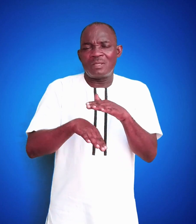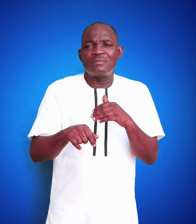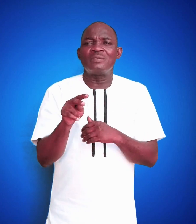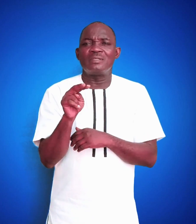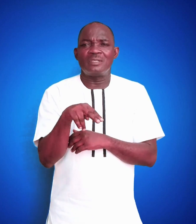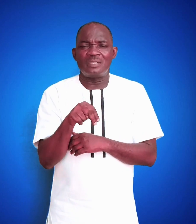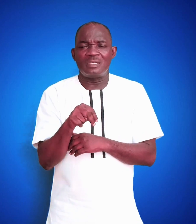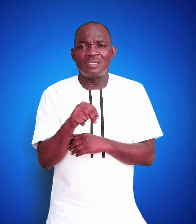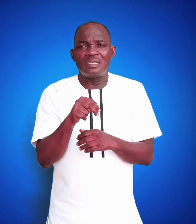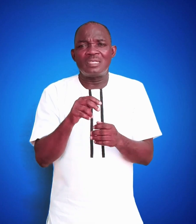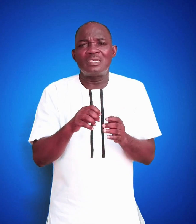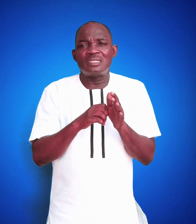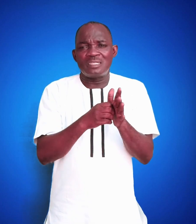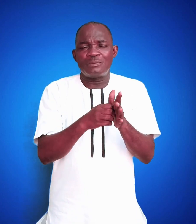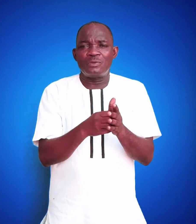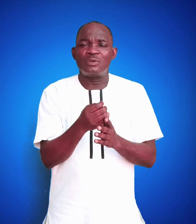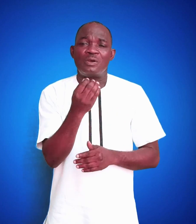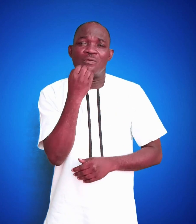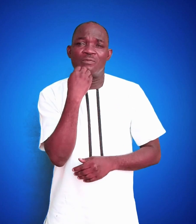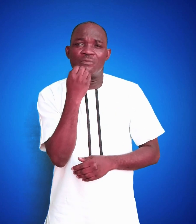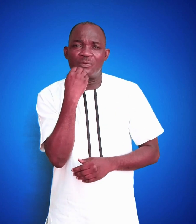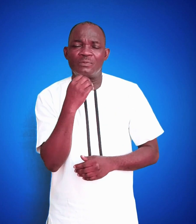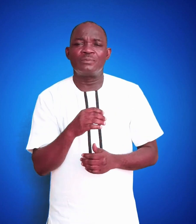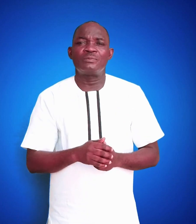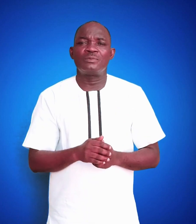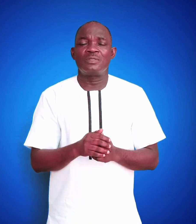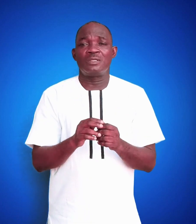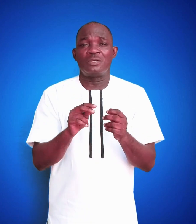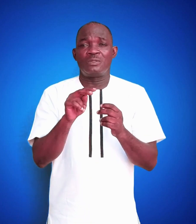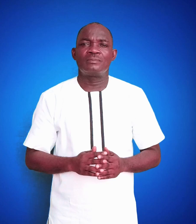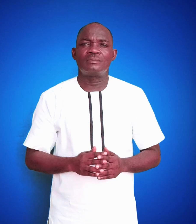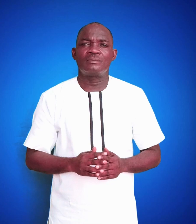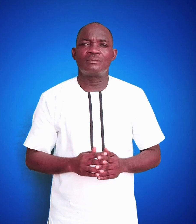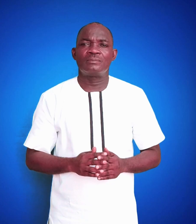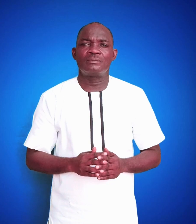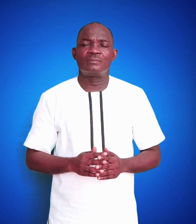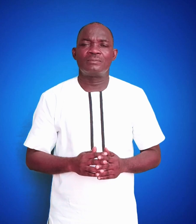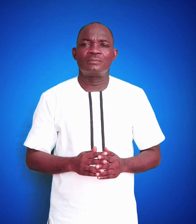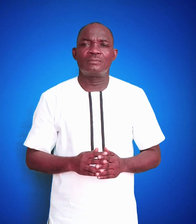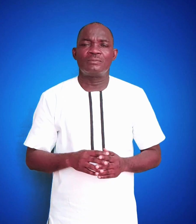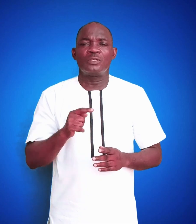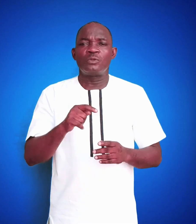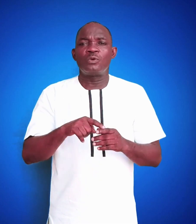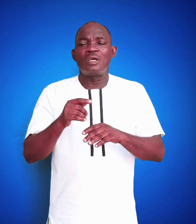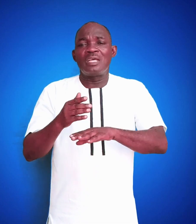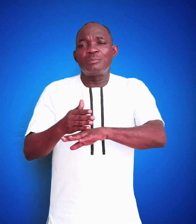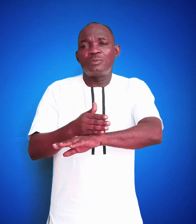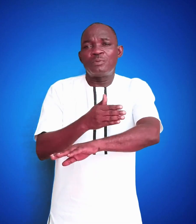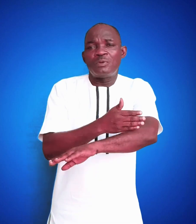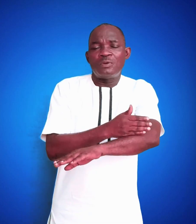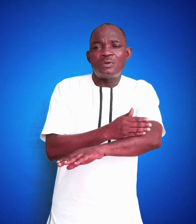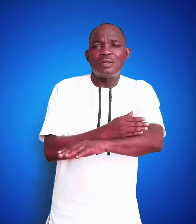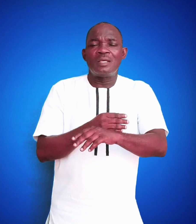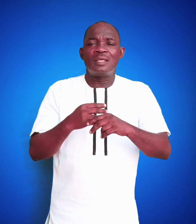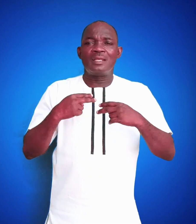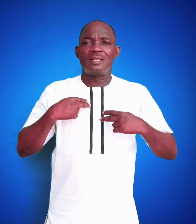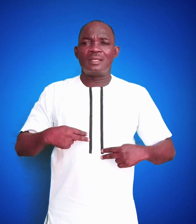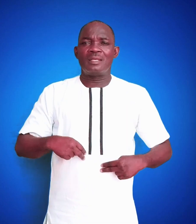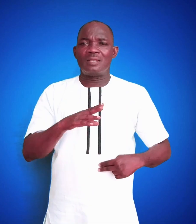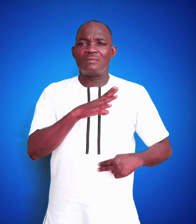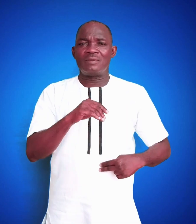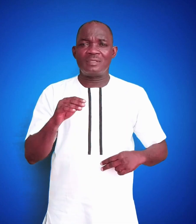needs, including food. 2. To improve the health